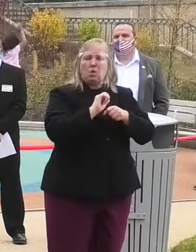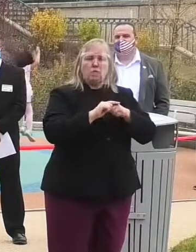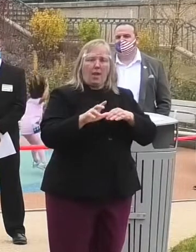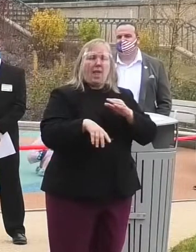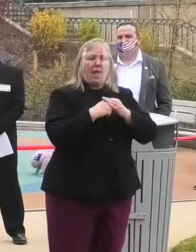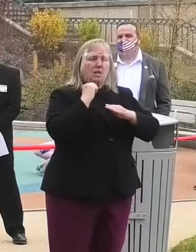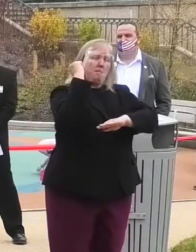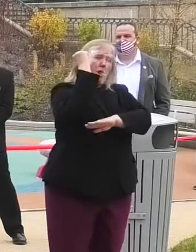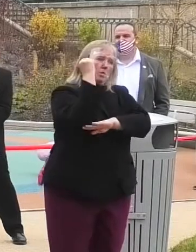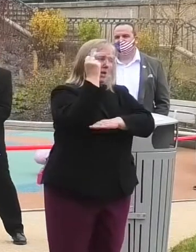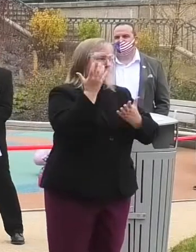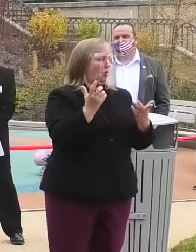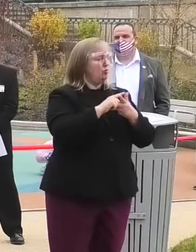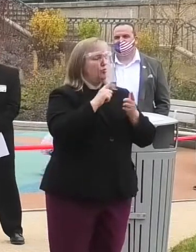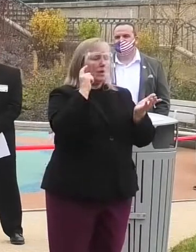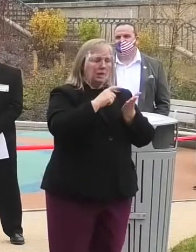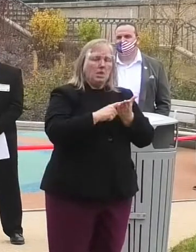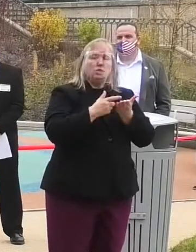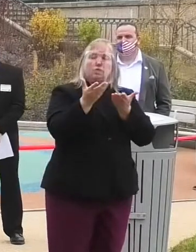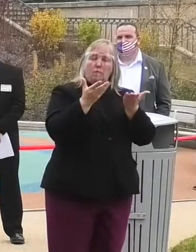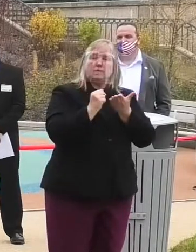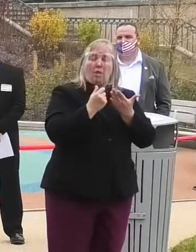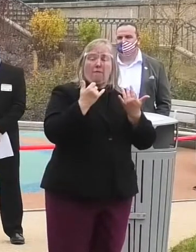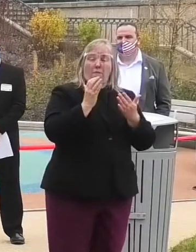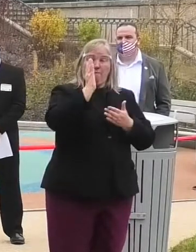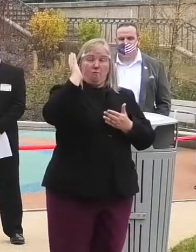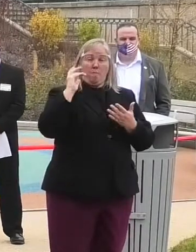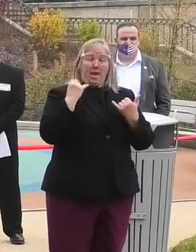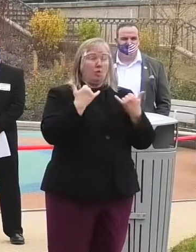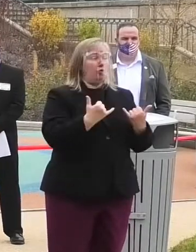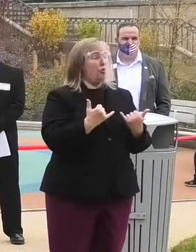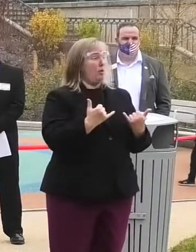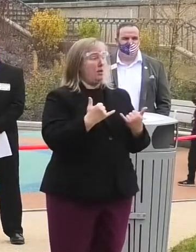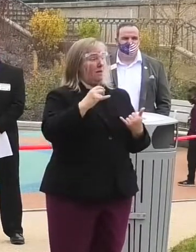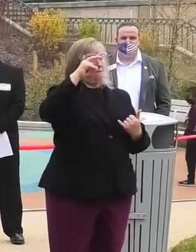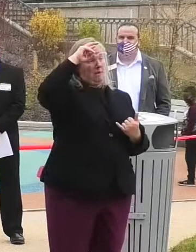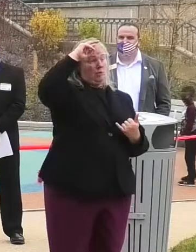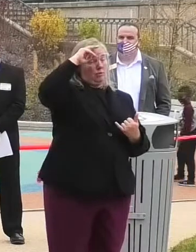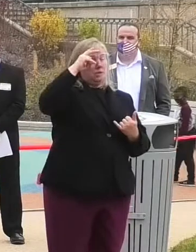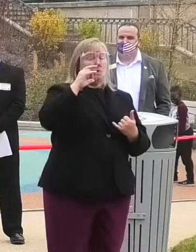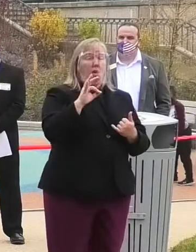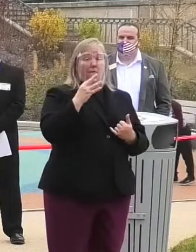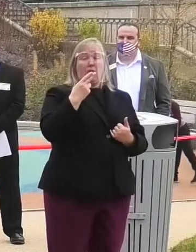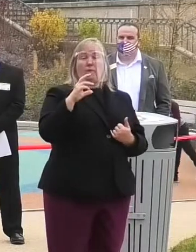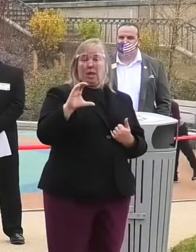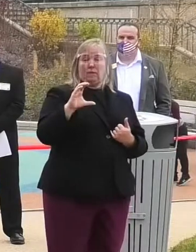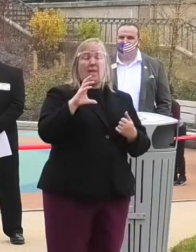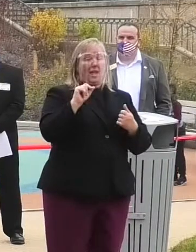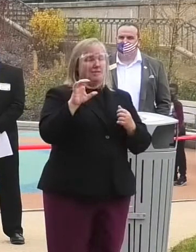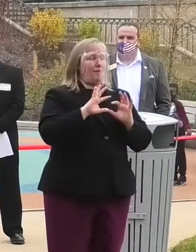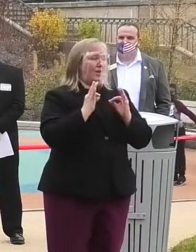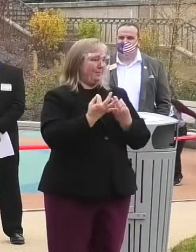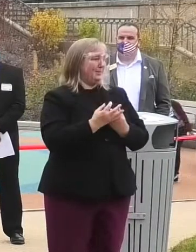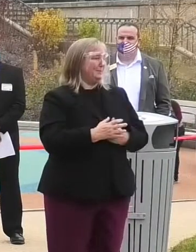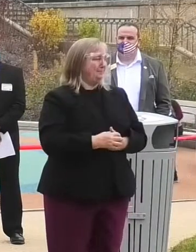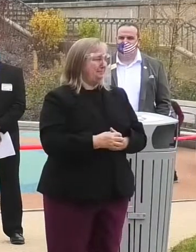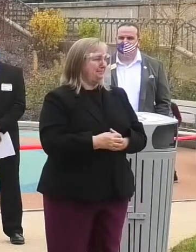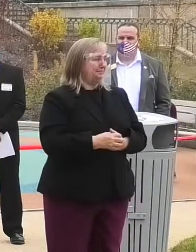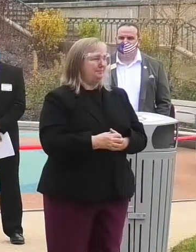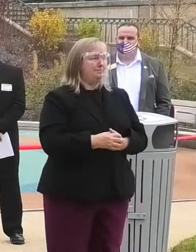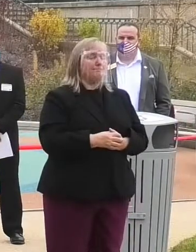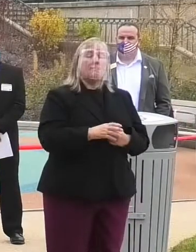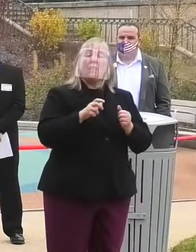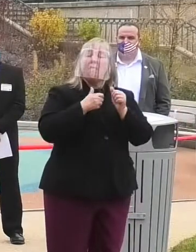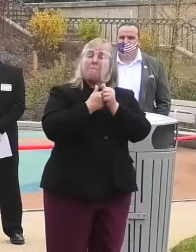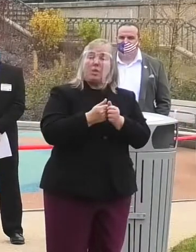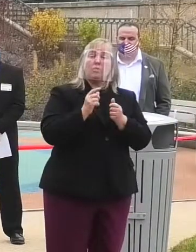to recognize the service of former and current veterans of Howard County and their families.